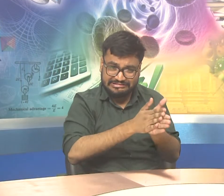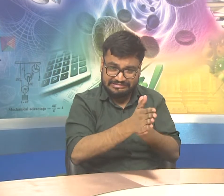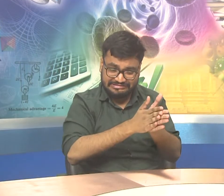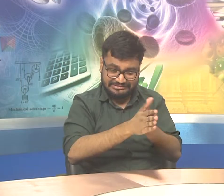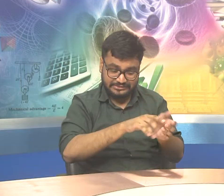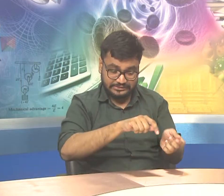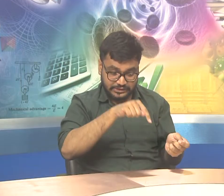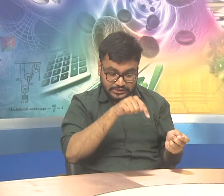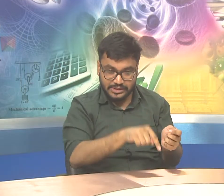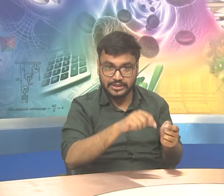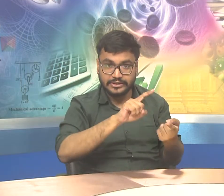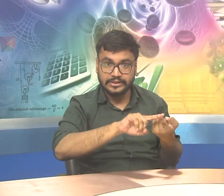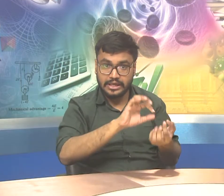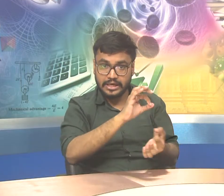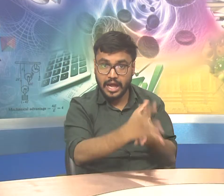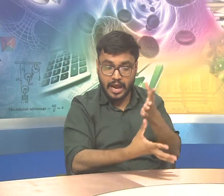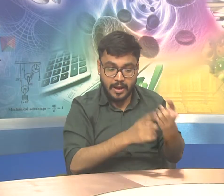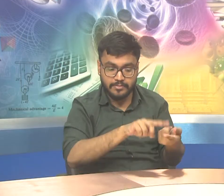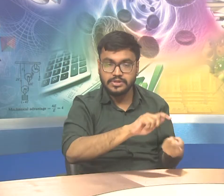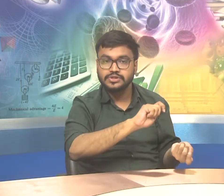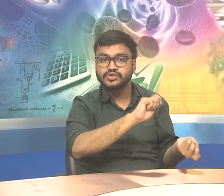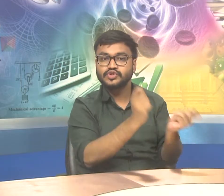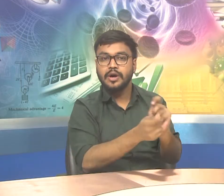produce heat energy.